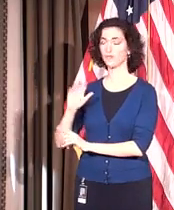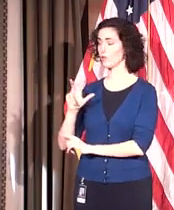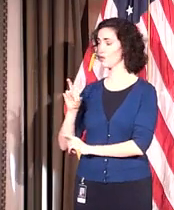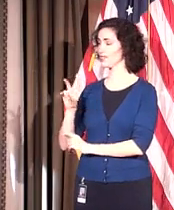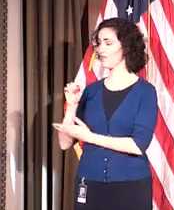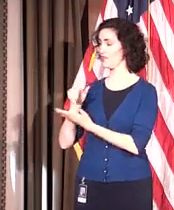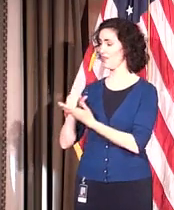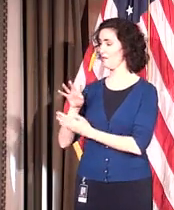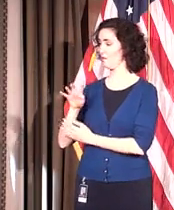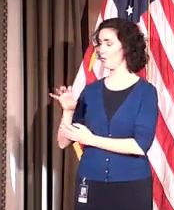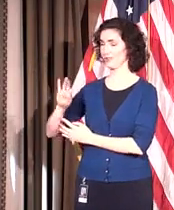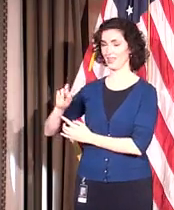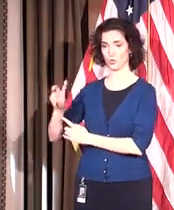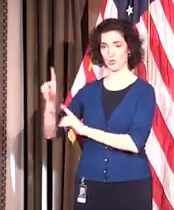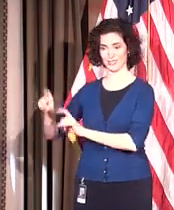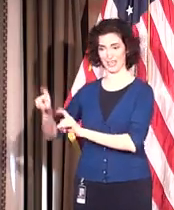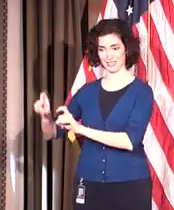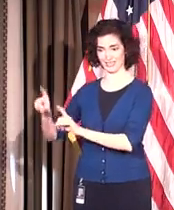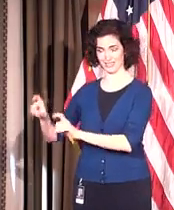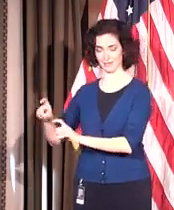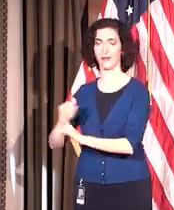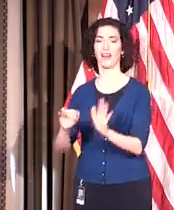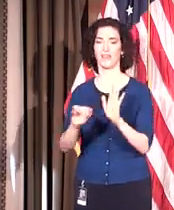37,432 new tests being reported.